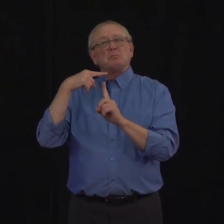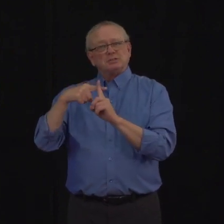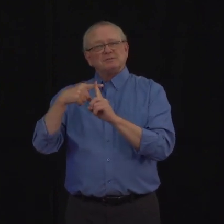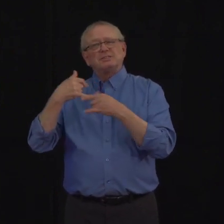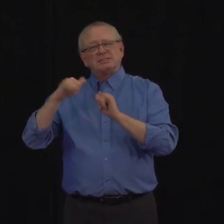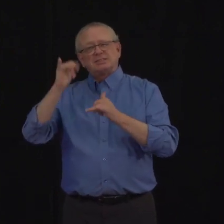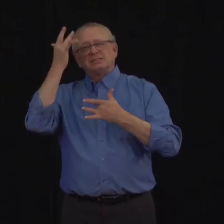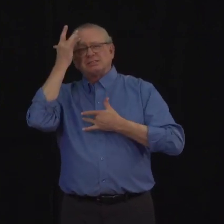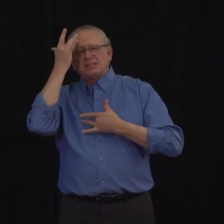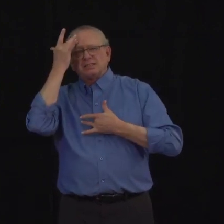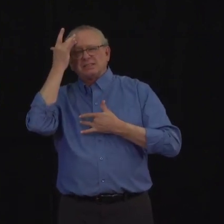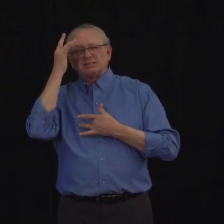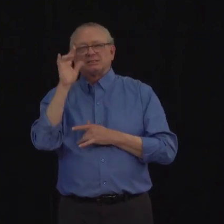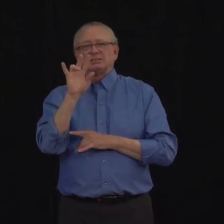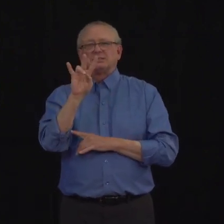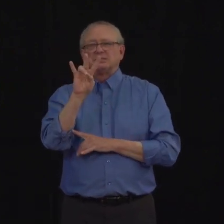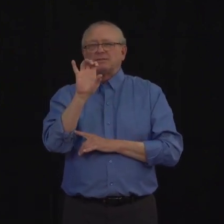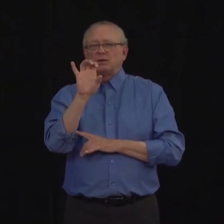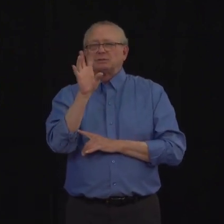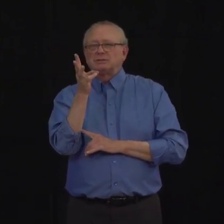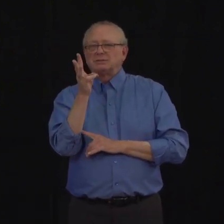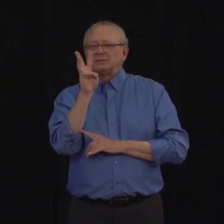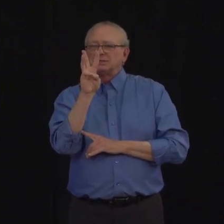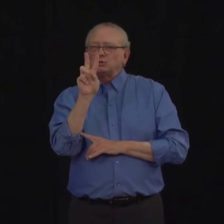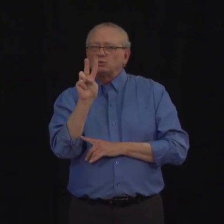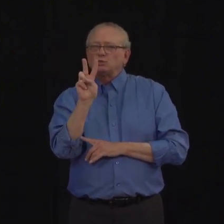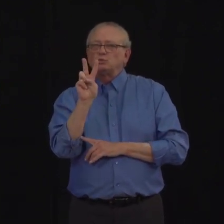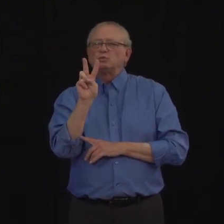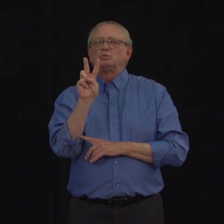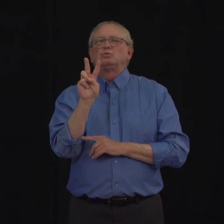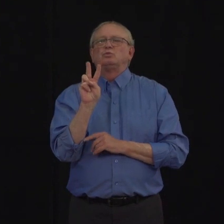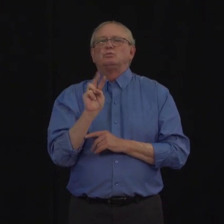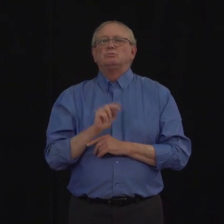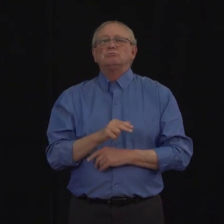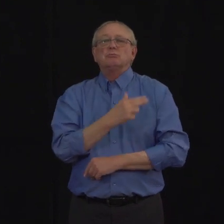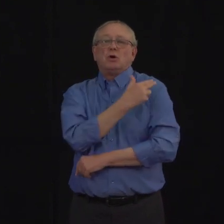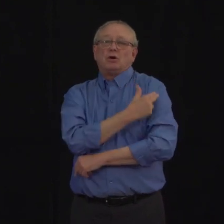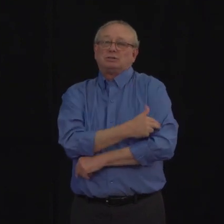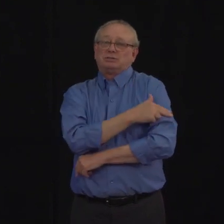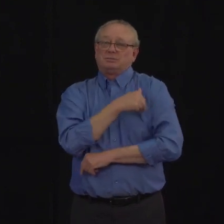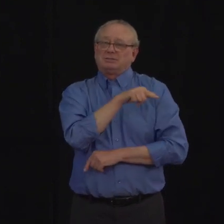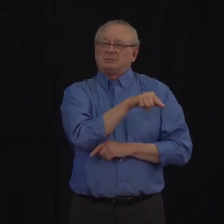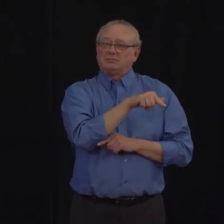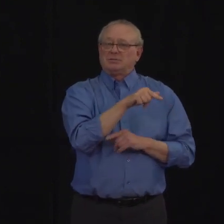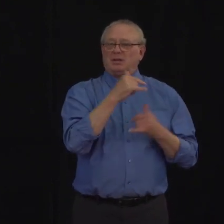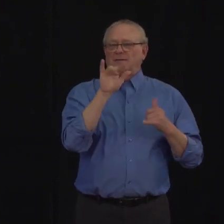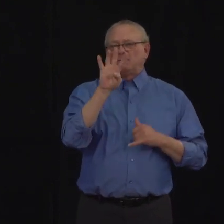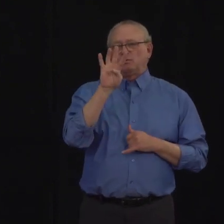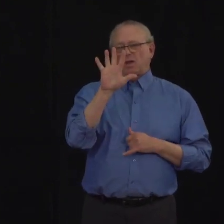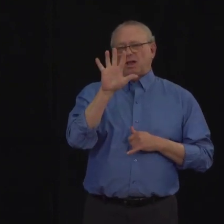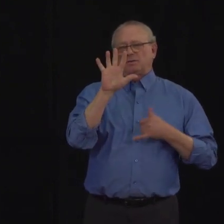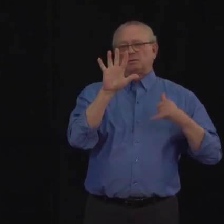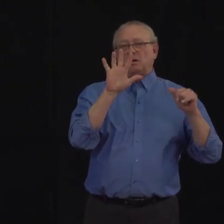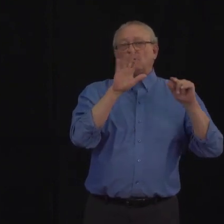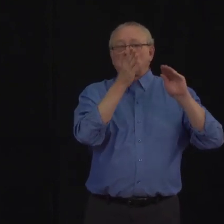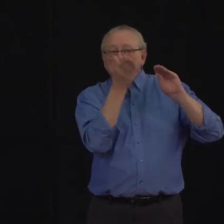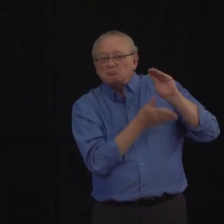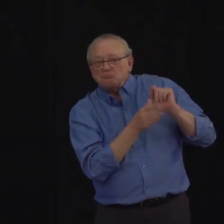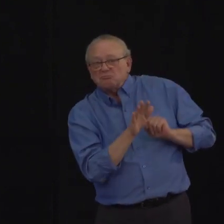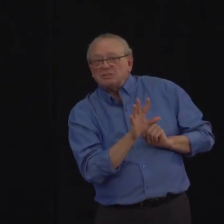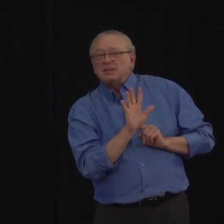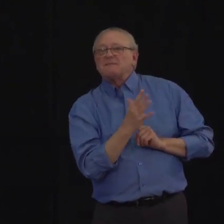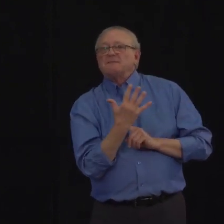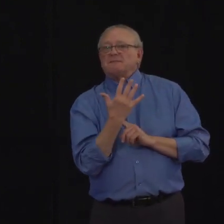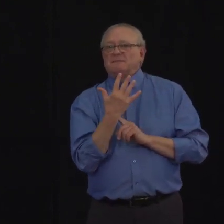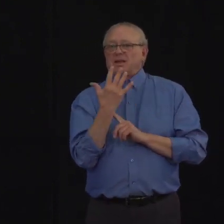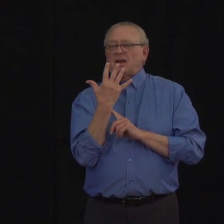Currently, 45 people are hospitalized with COVID-19, with 5 of those admitted to ICUs. In the last 24 hours,